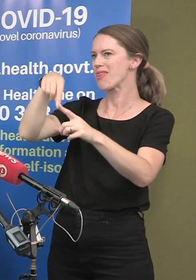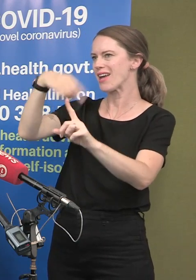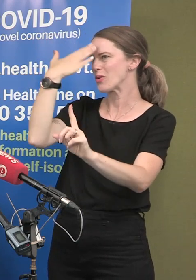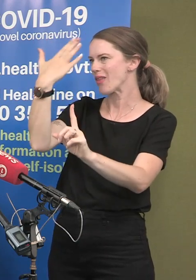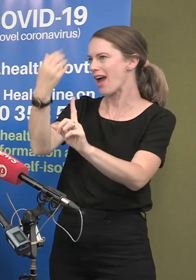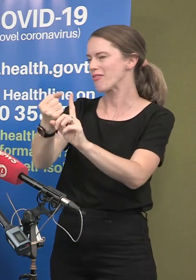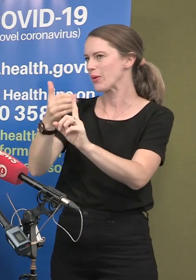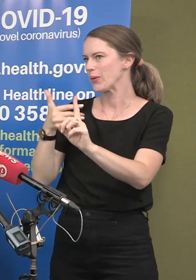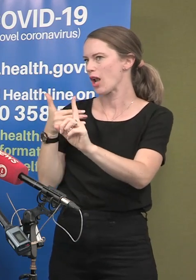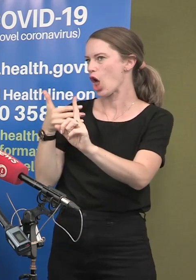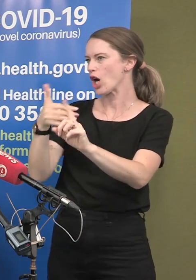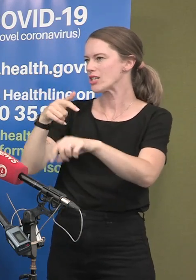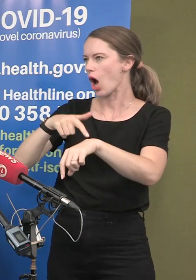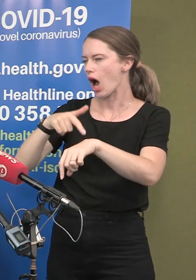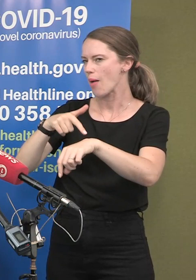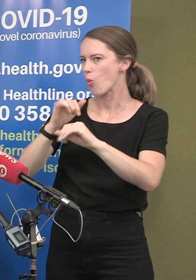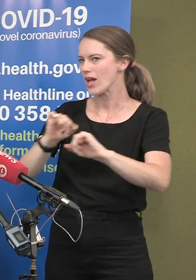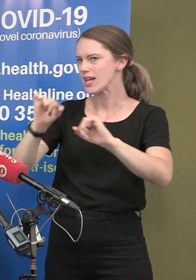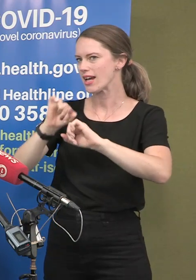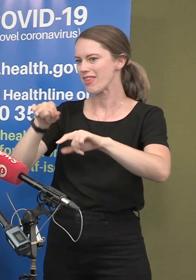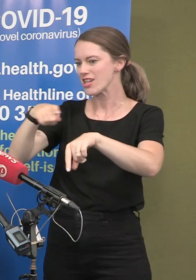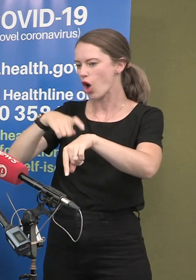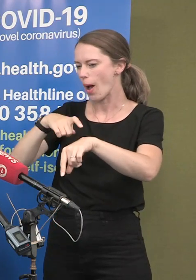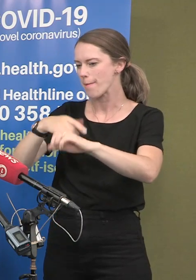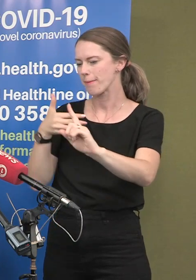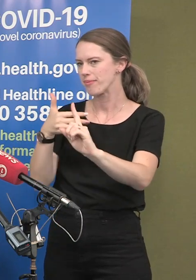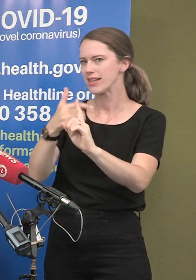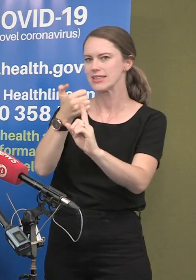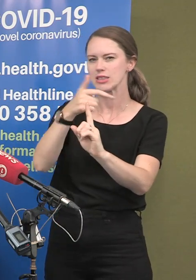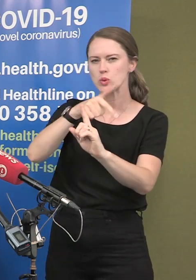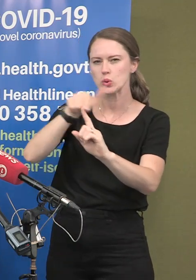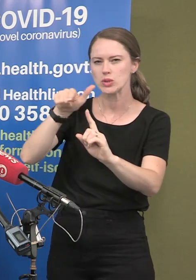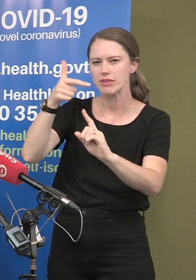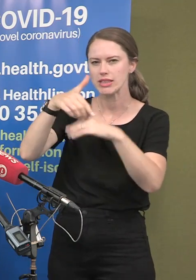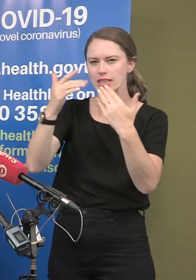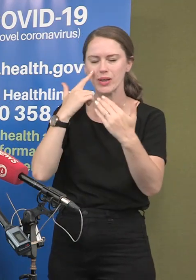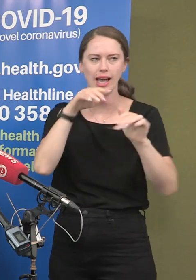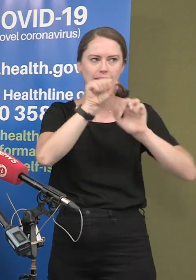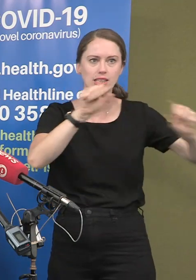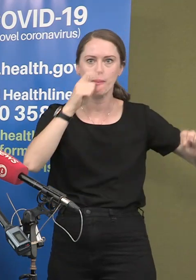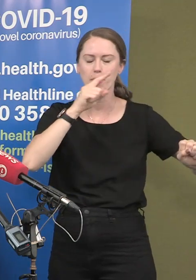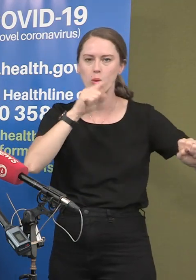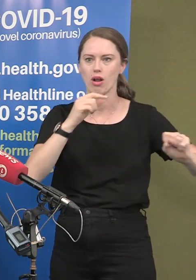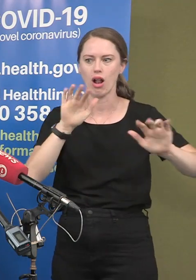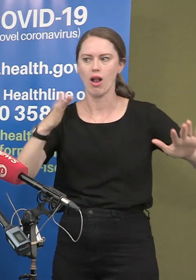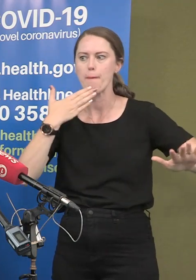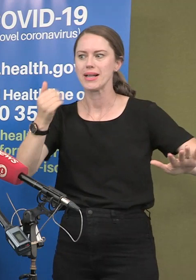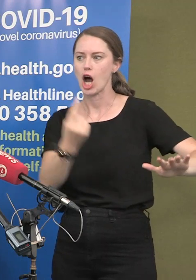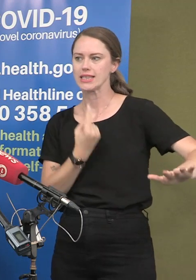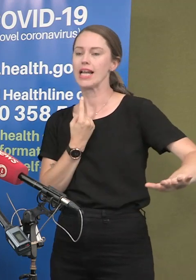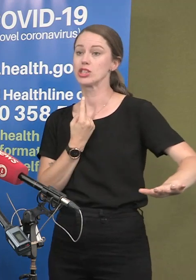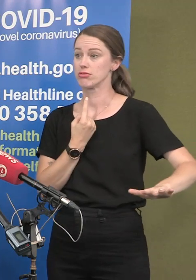days. So there's a longer period. We've got a window where we can contact trace close contacts and get them in self-isolation.